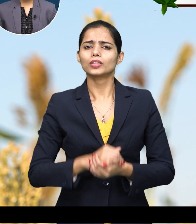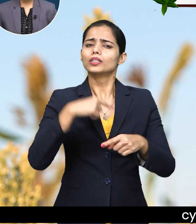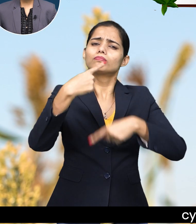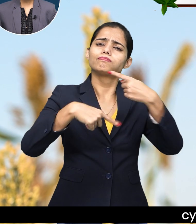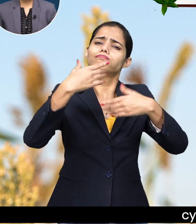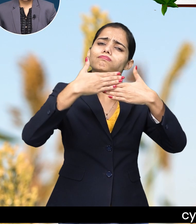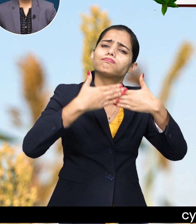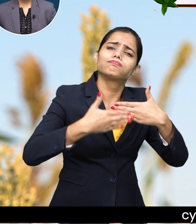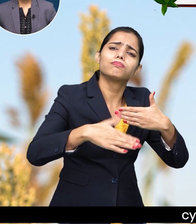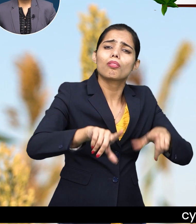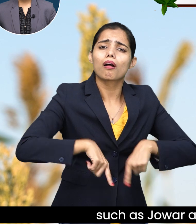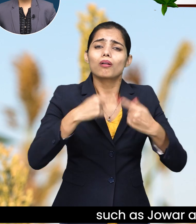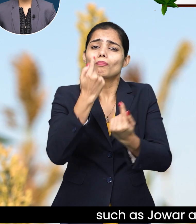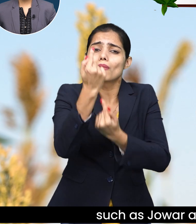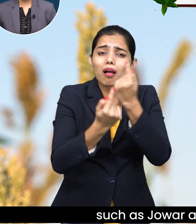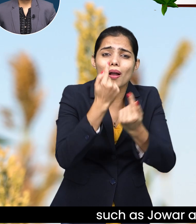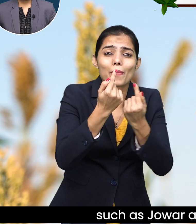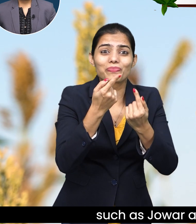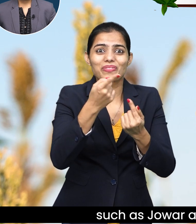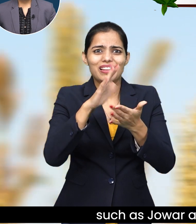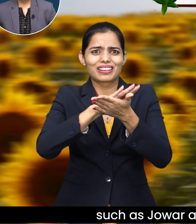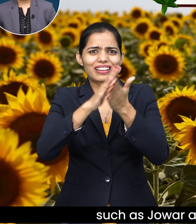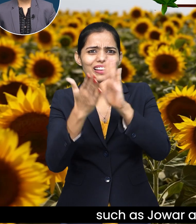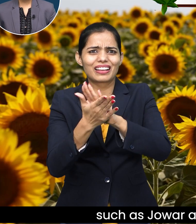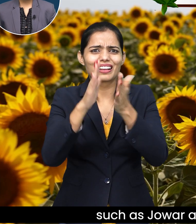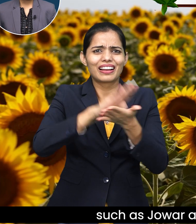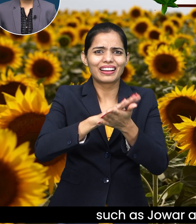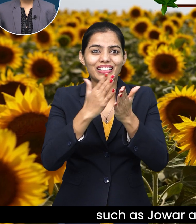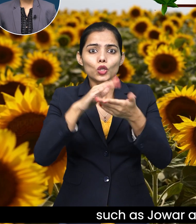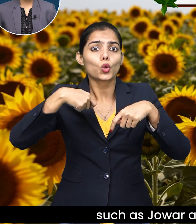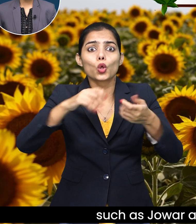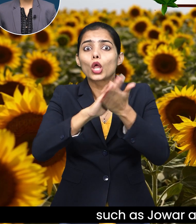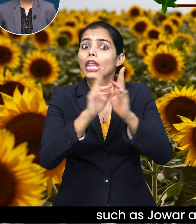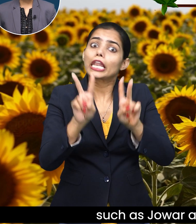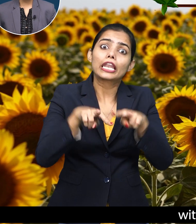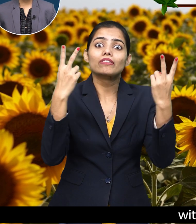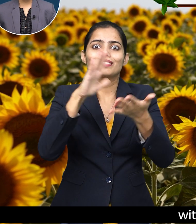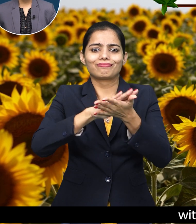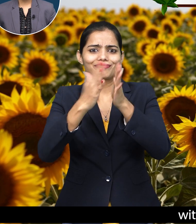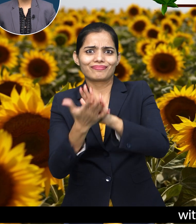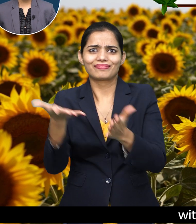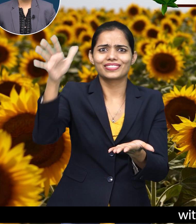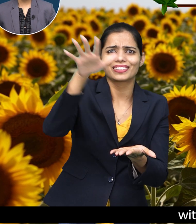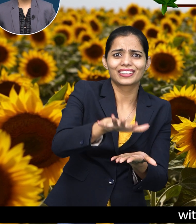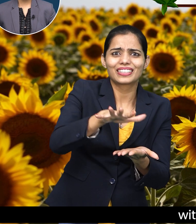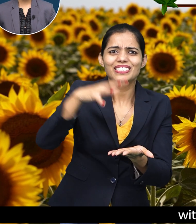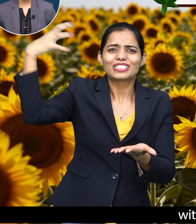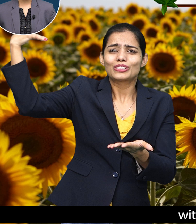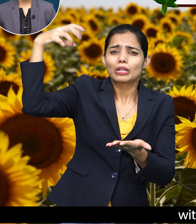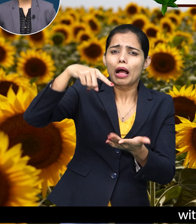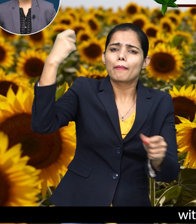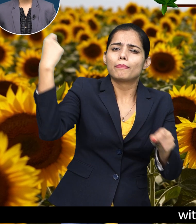The life cycle of plants such as jowar and sunflower is completed within 1 year.